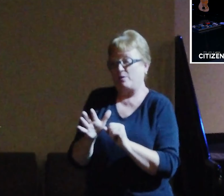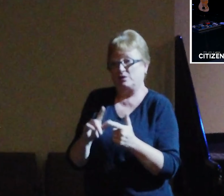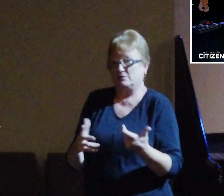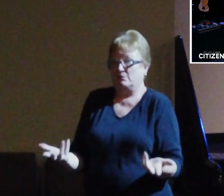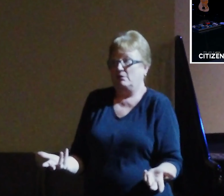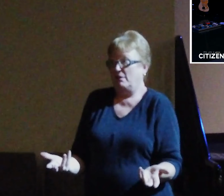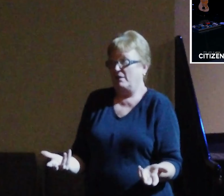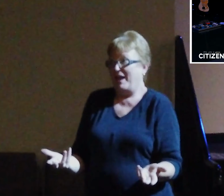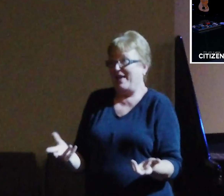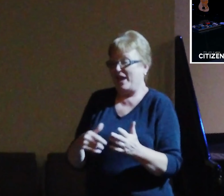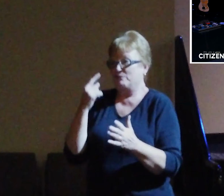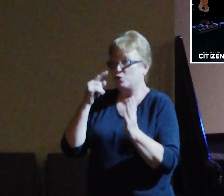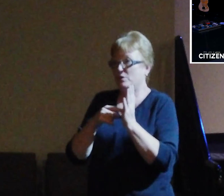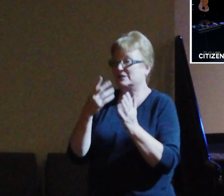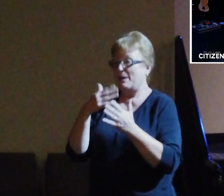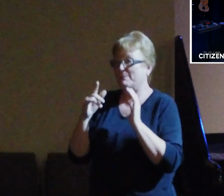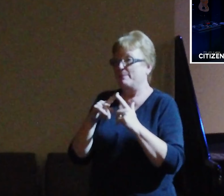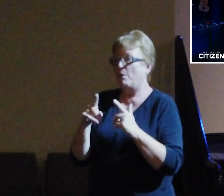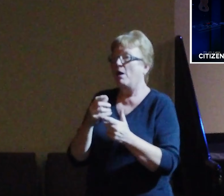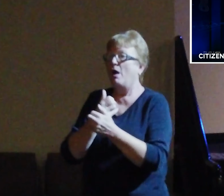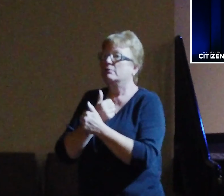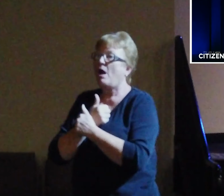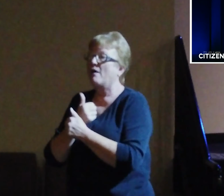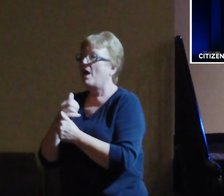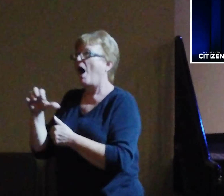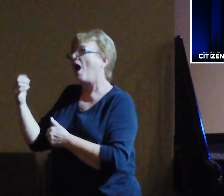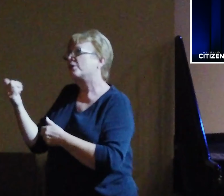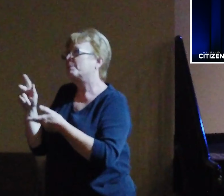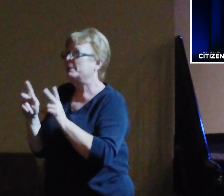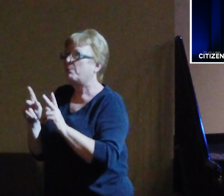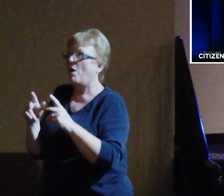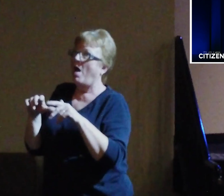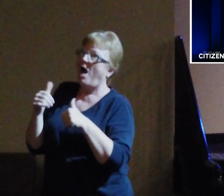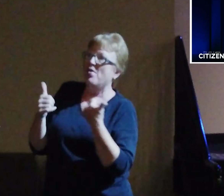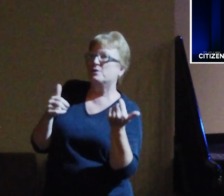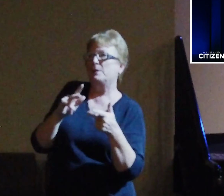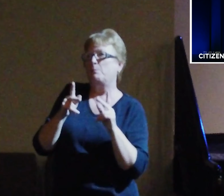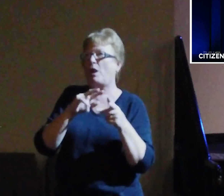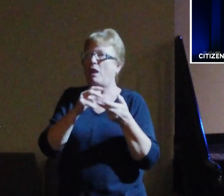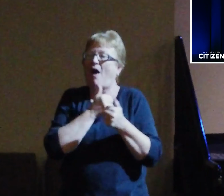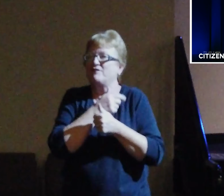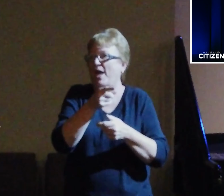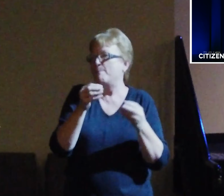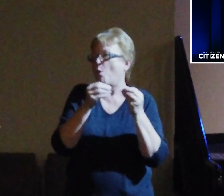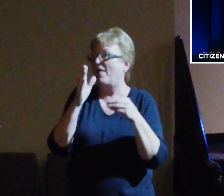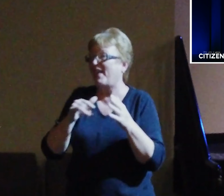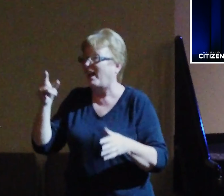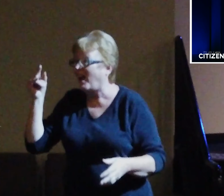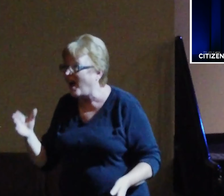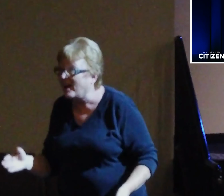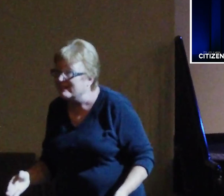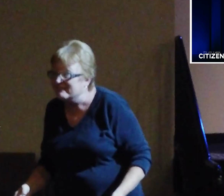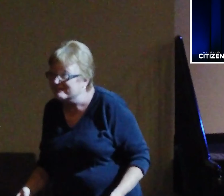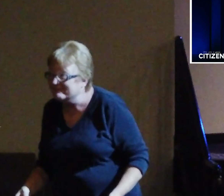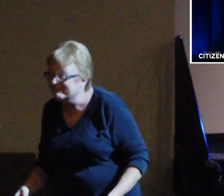to their neighbors more than they do God. In doing so, they've aligned themselves with those who